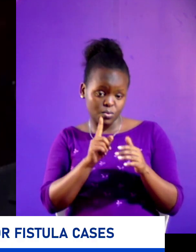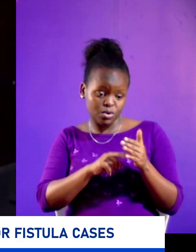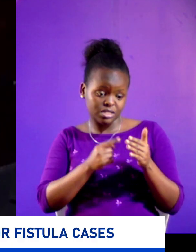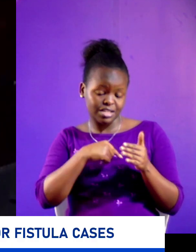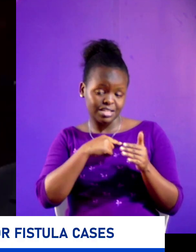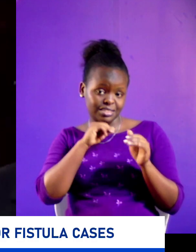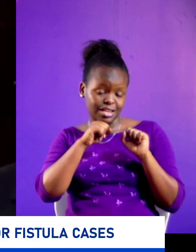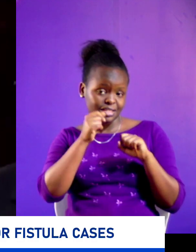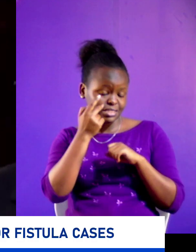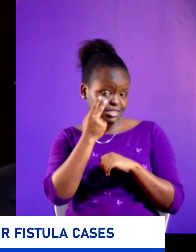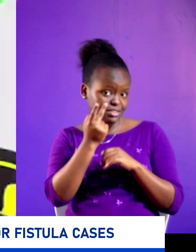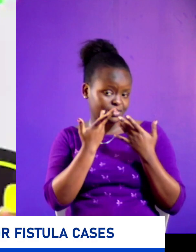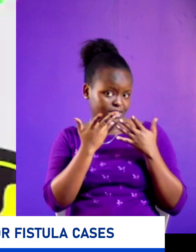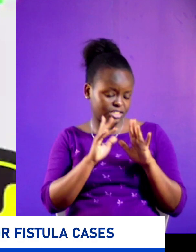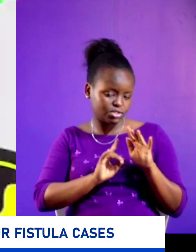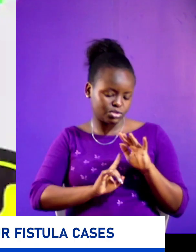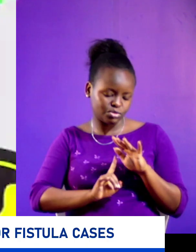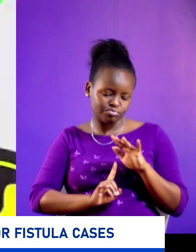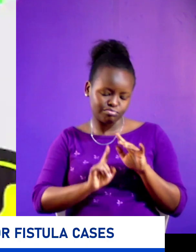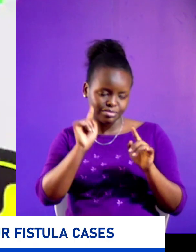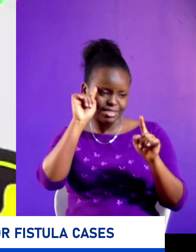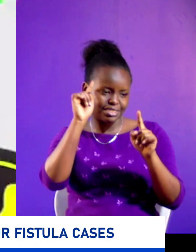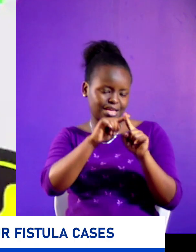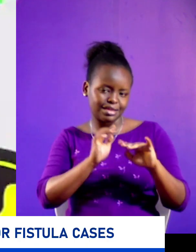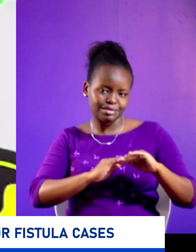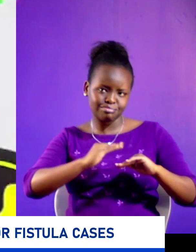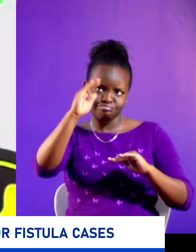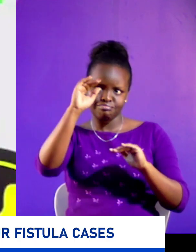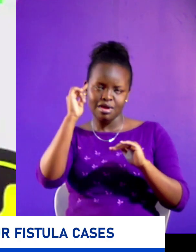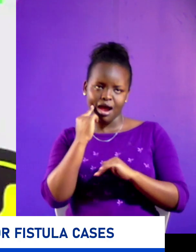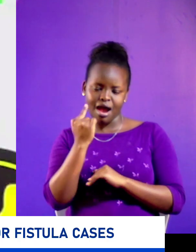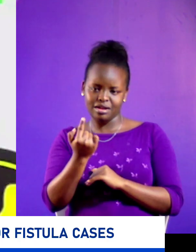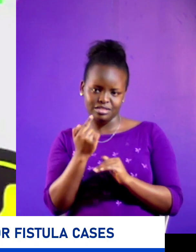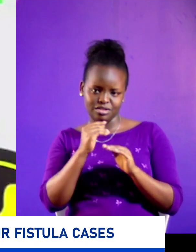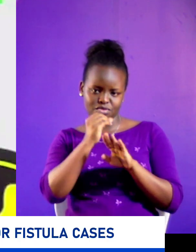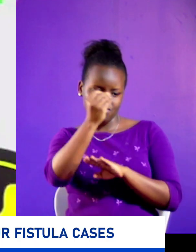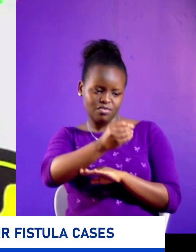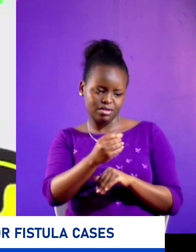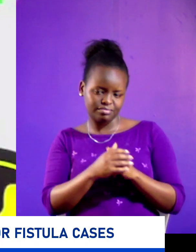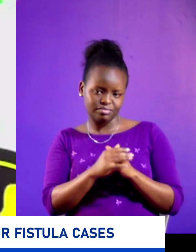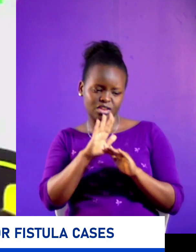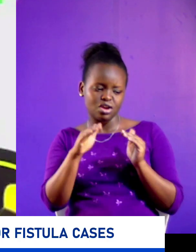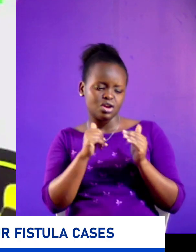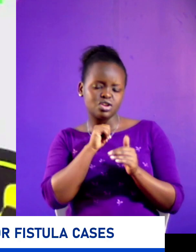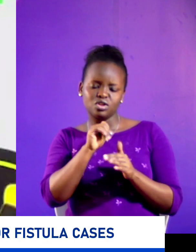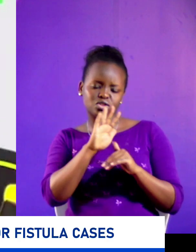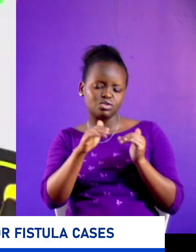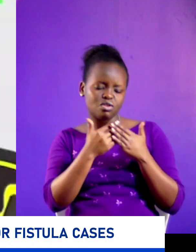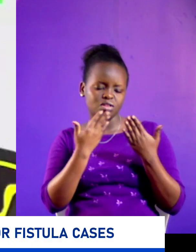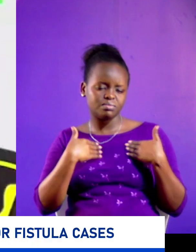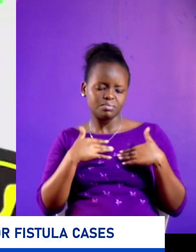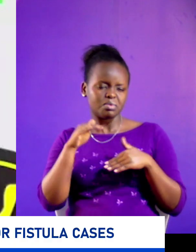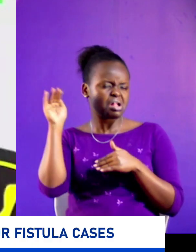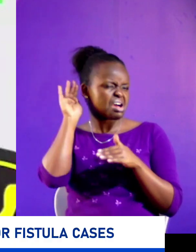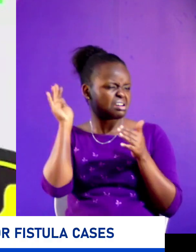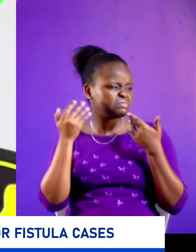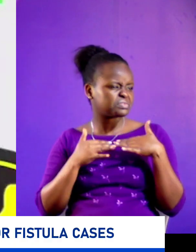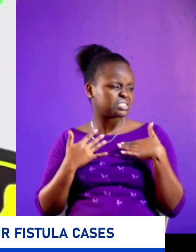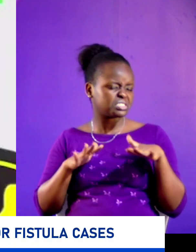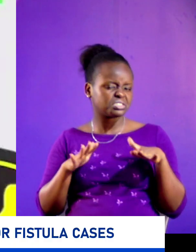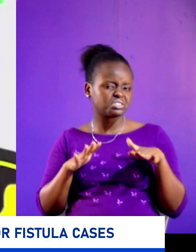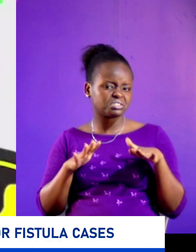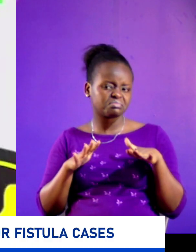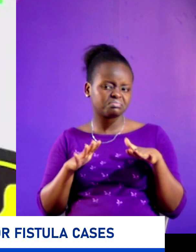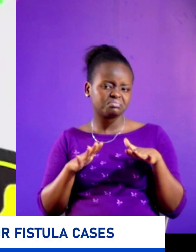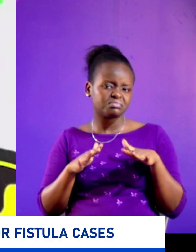target almost to 100. The main thing is that not everybody has heard, or even when they hear, it's a struggle for women